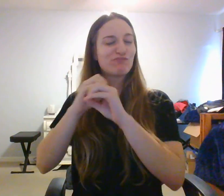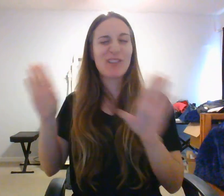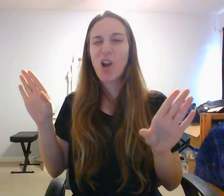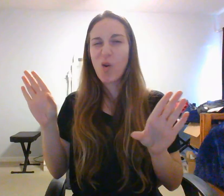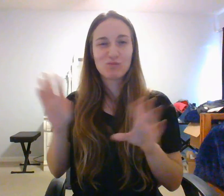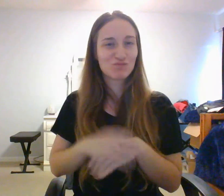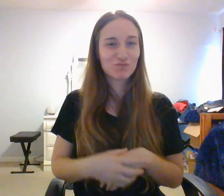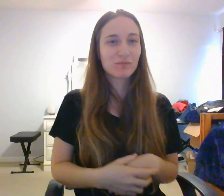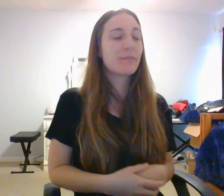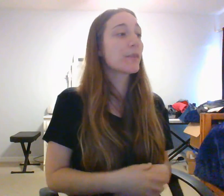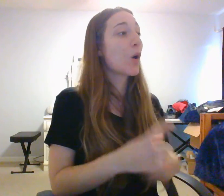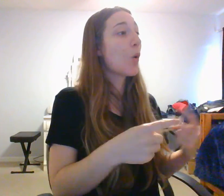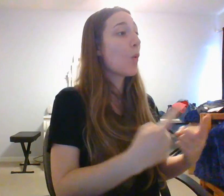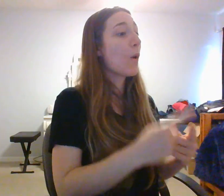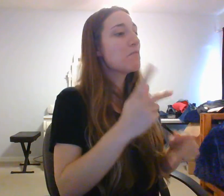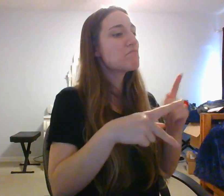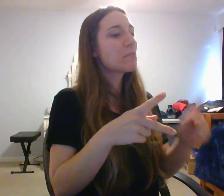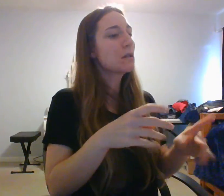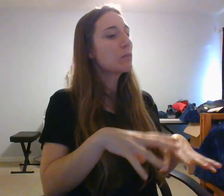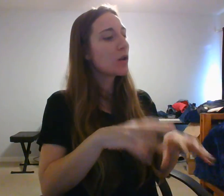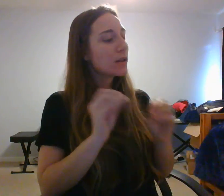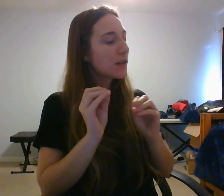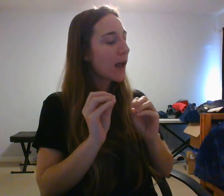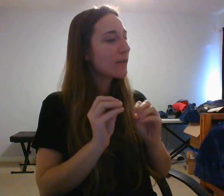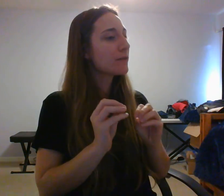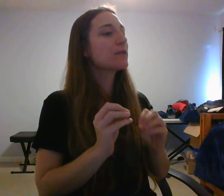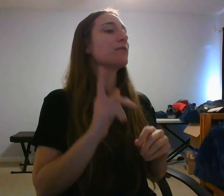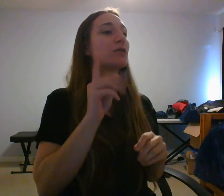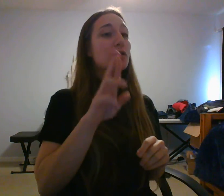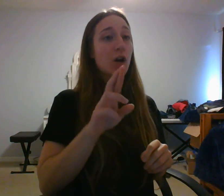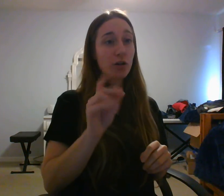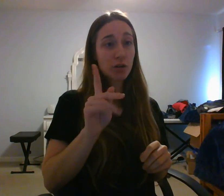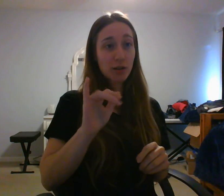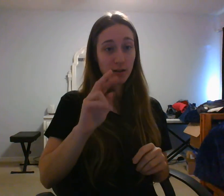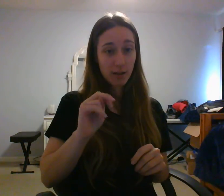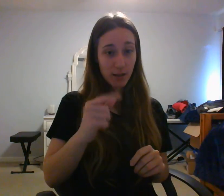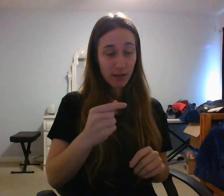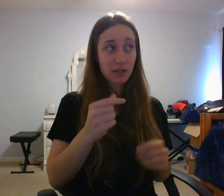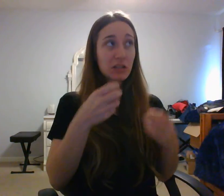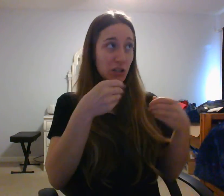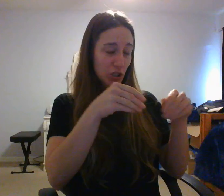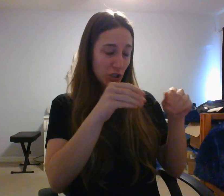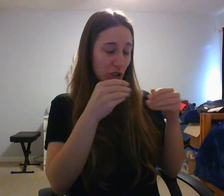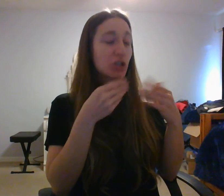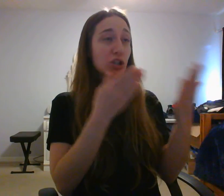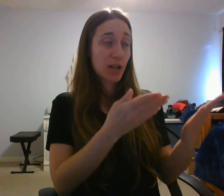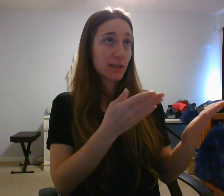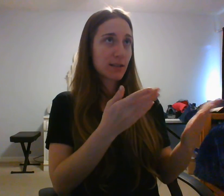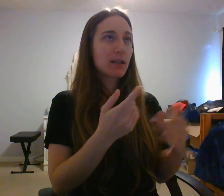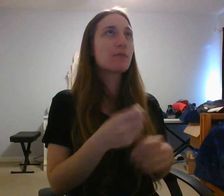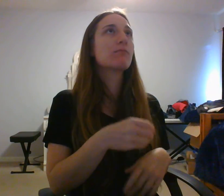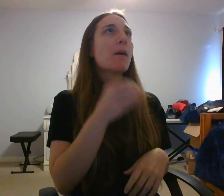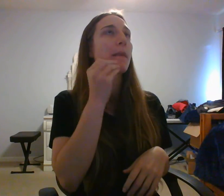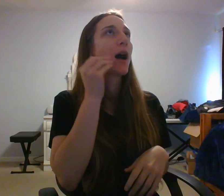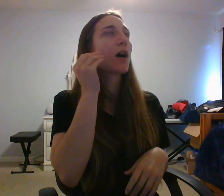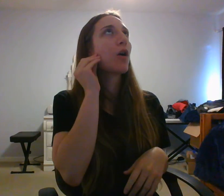When people left, as Dr. King suggested, we went back home, back to the heart of the